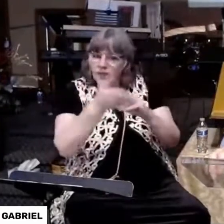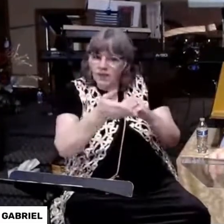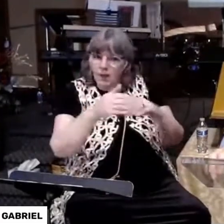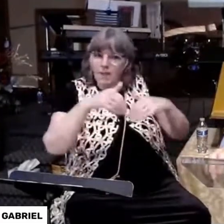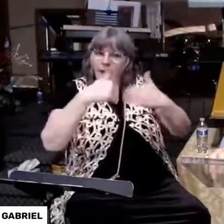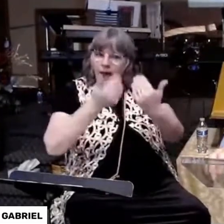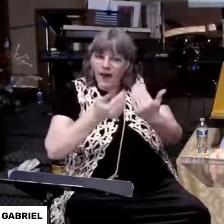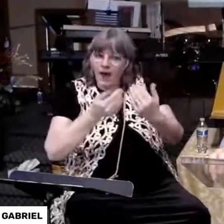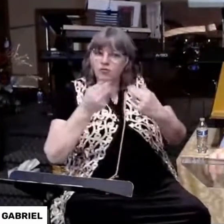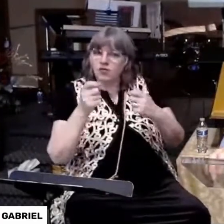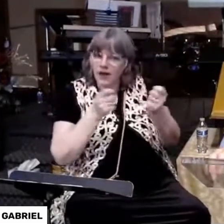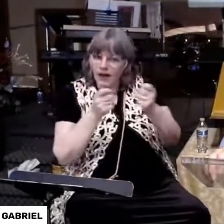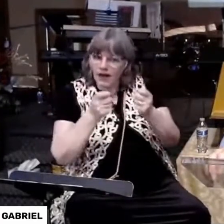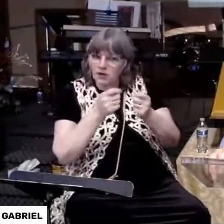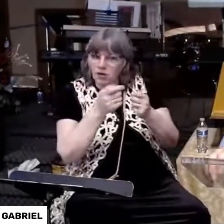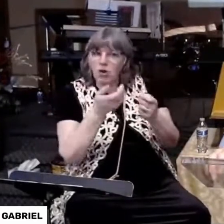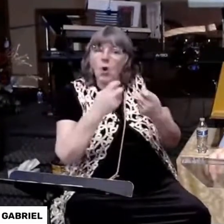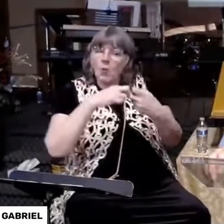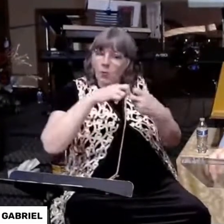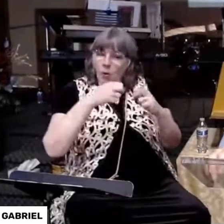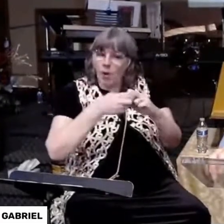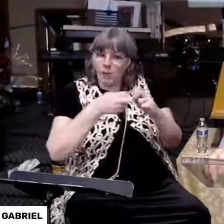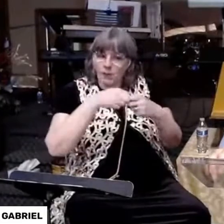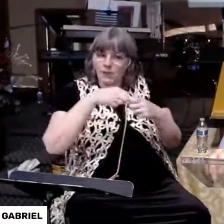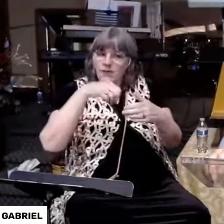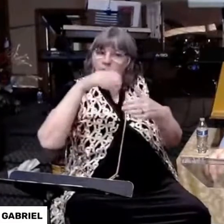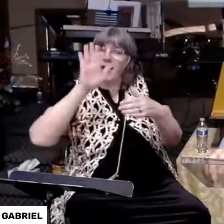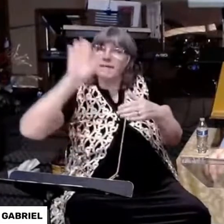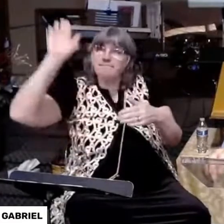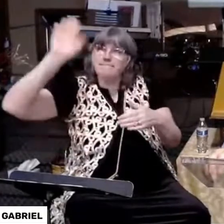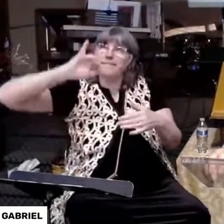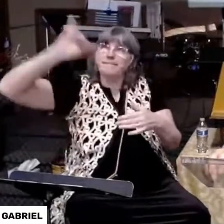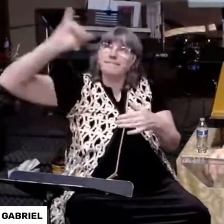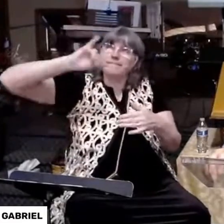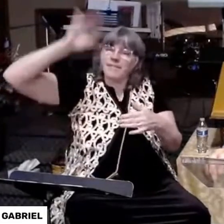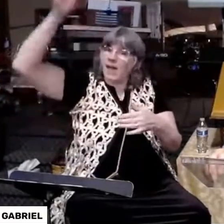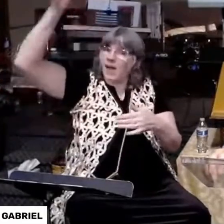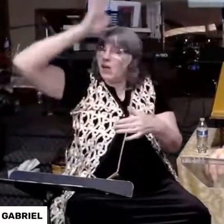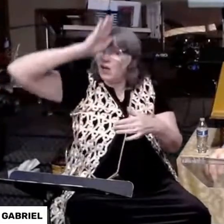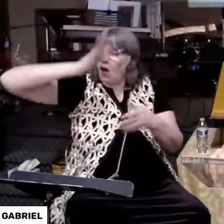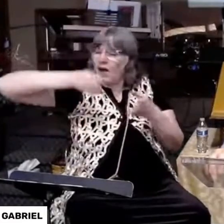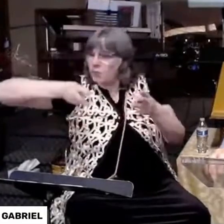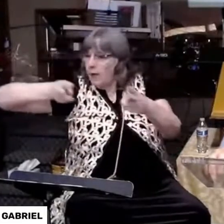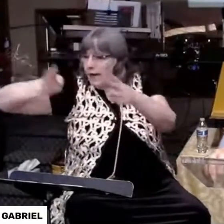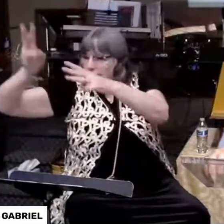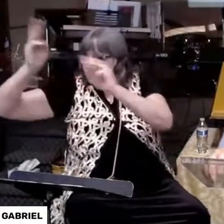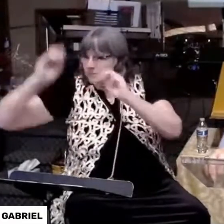The Torah taught the people the spirit of how to handle the issues of hatred,